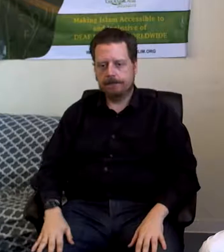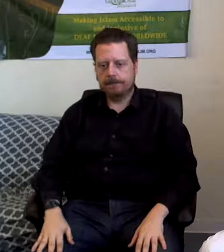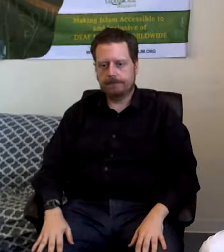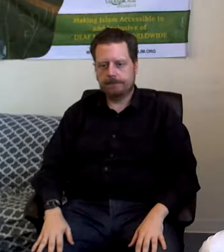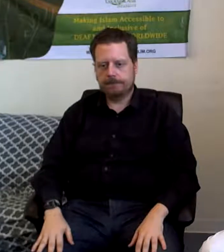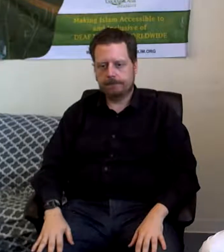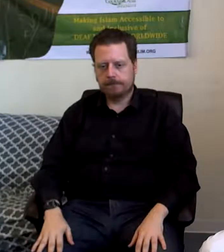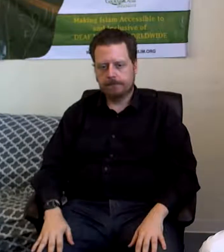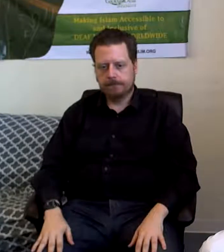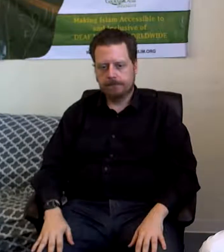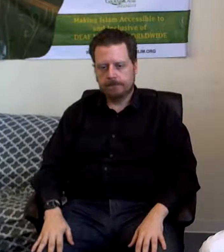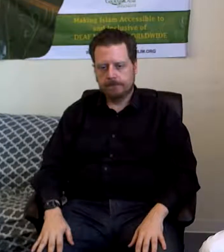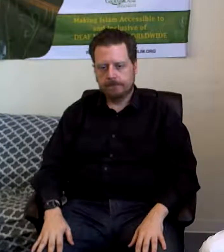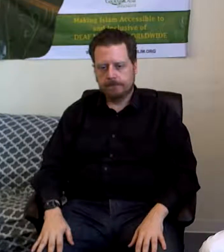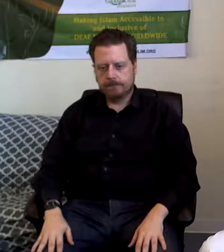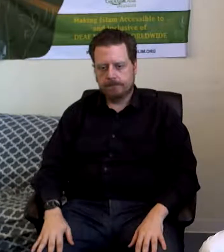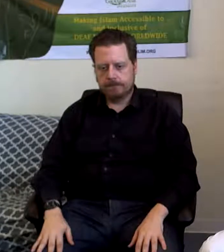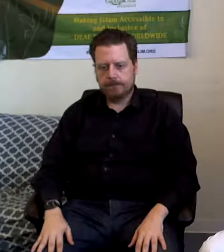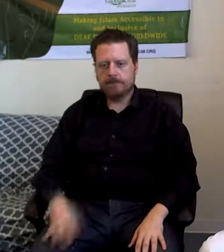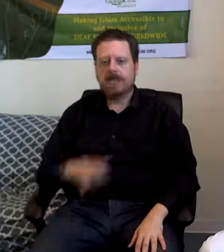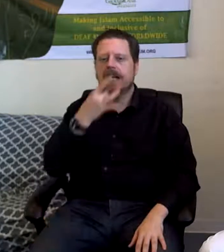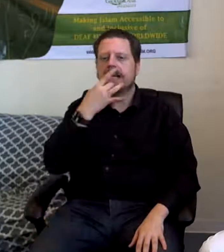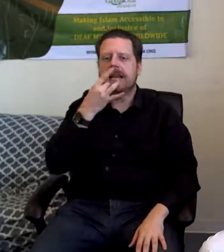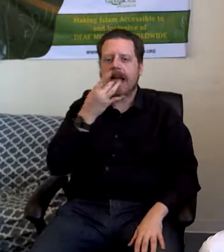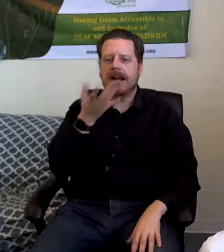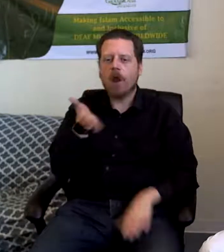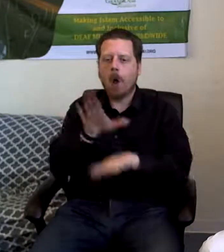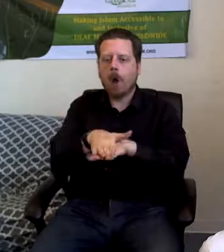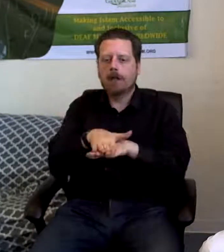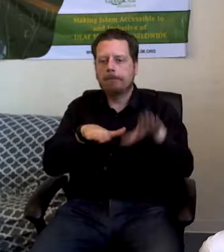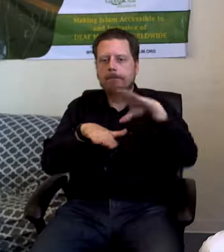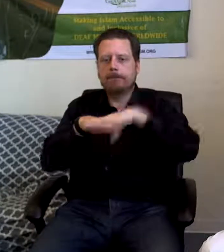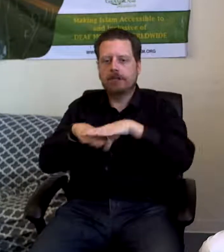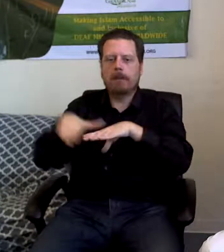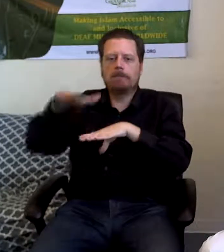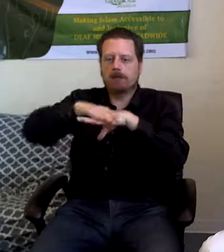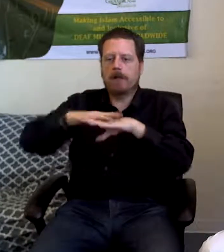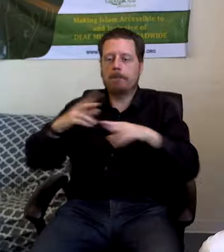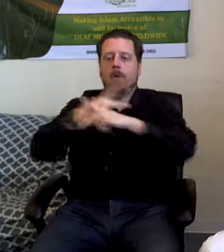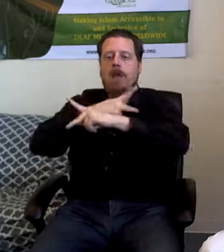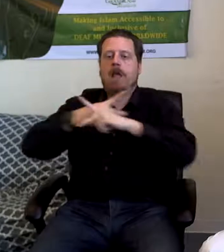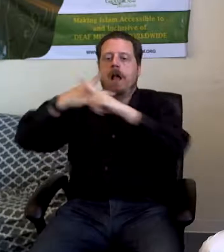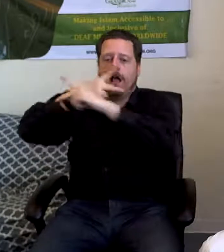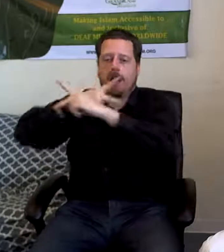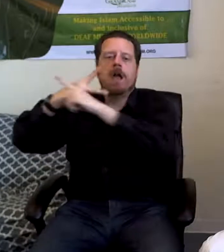Then it goes on to say, light upon light,